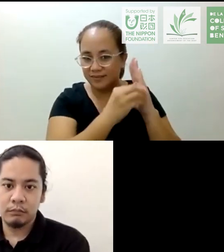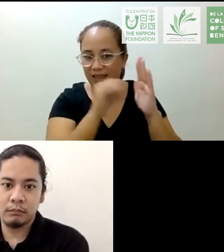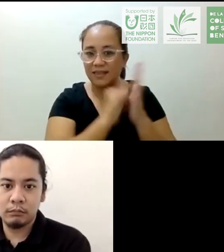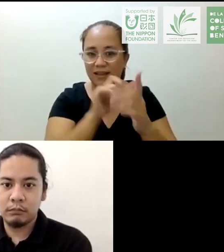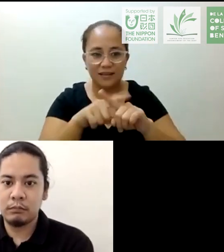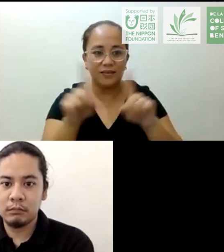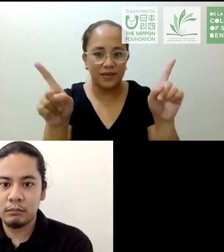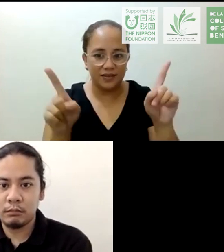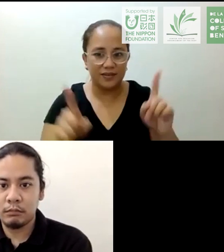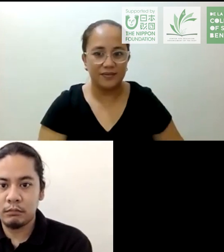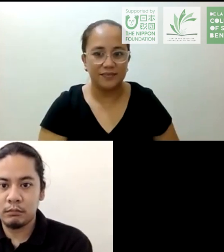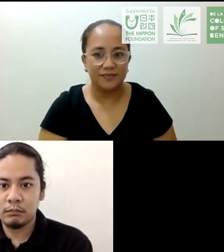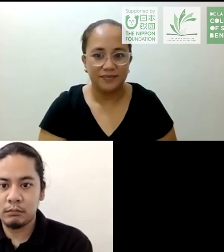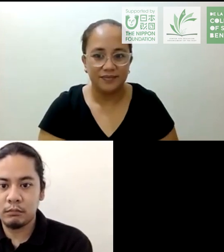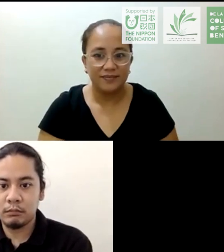Okay.